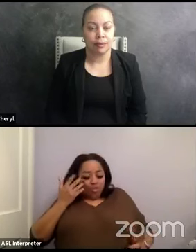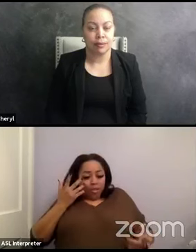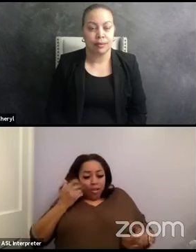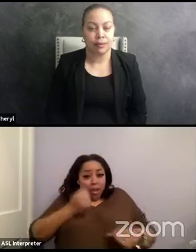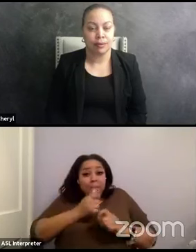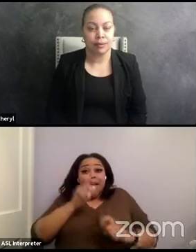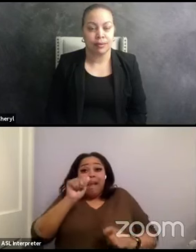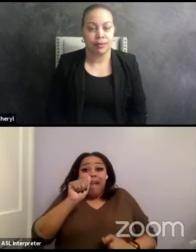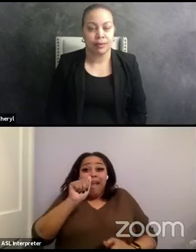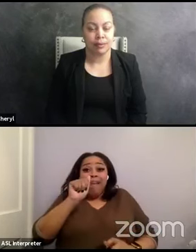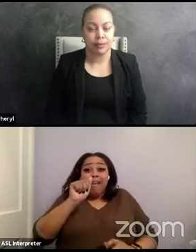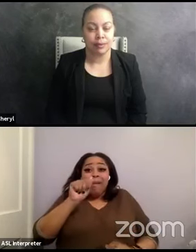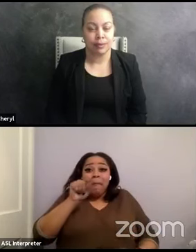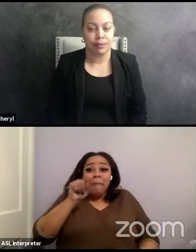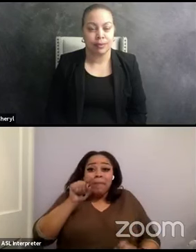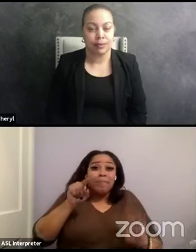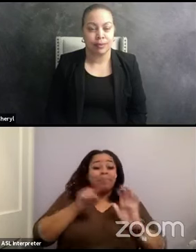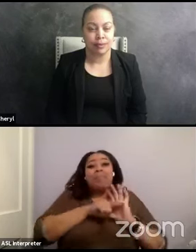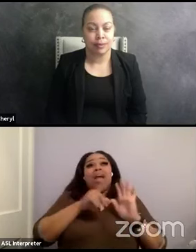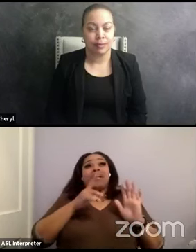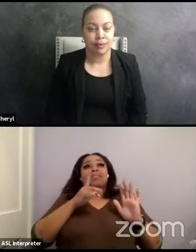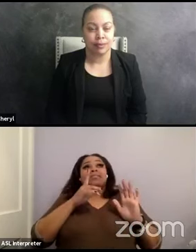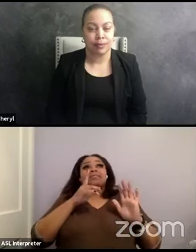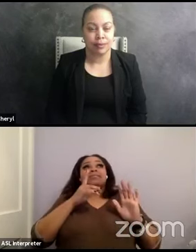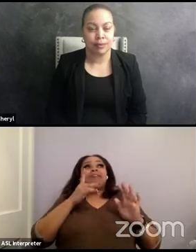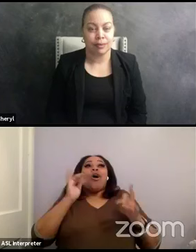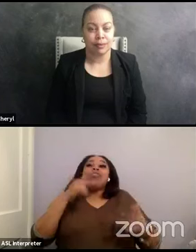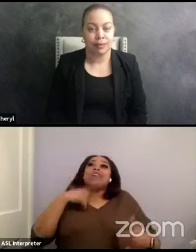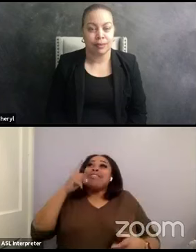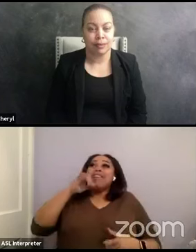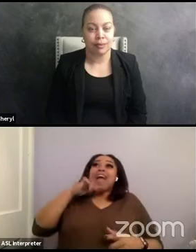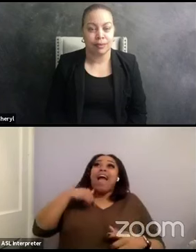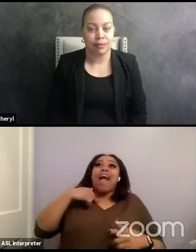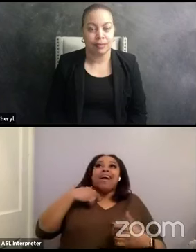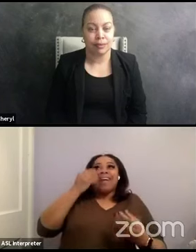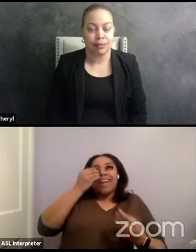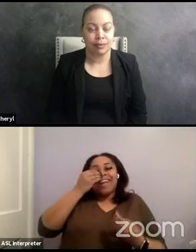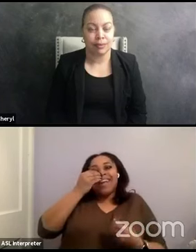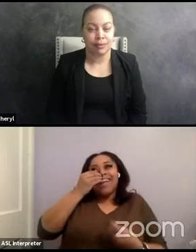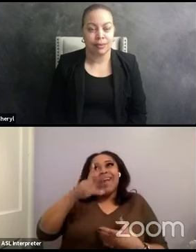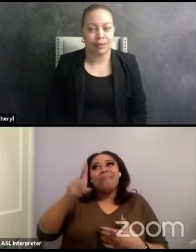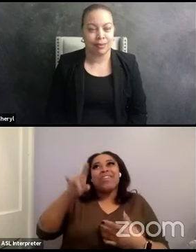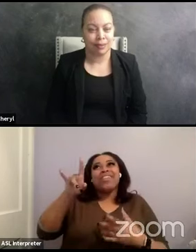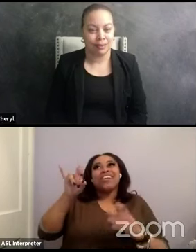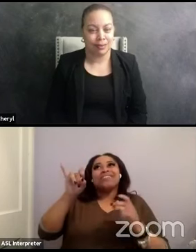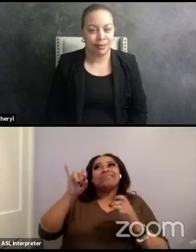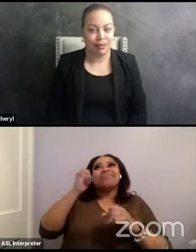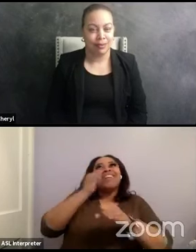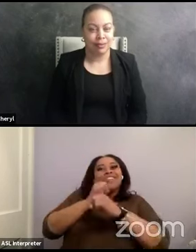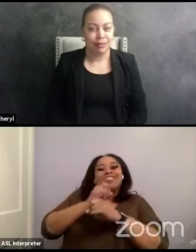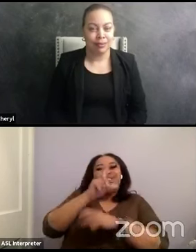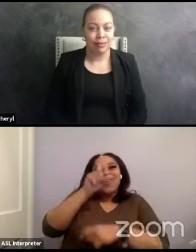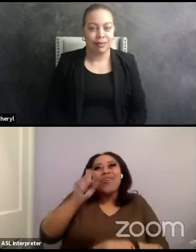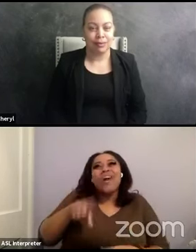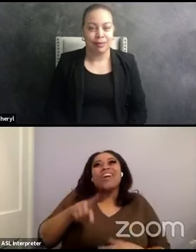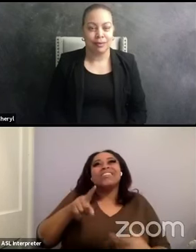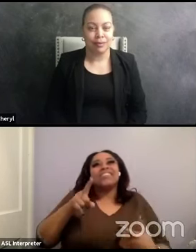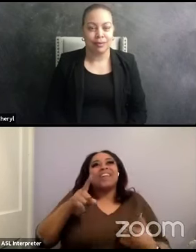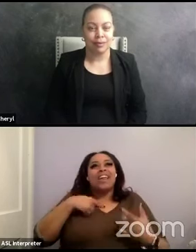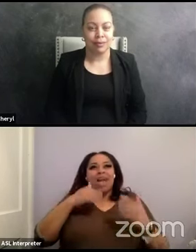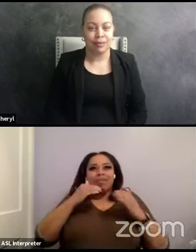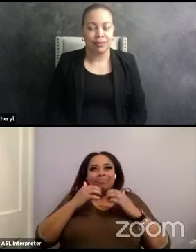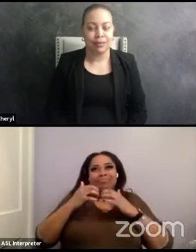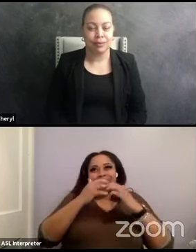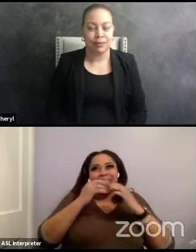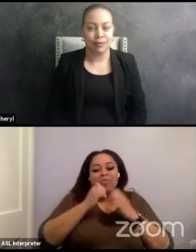A minus at least, also pretend I give a crap about this institution's questions. and whether or not I'm in alignment with them.